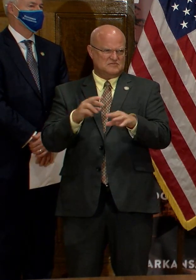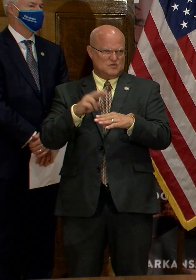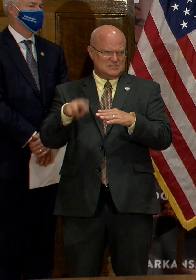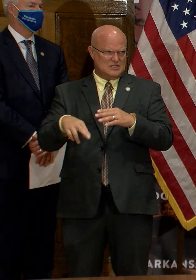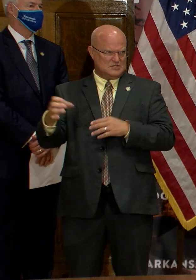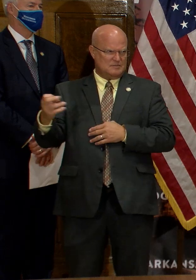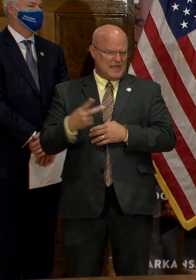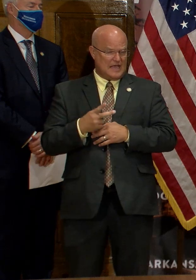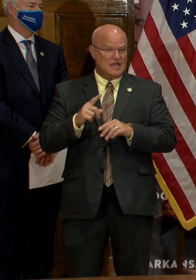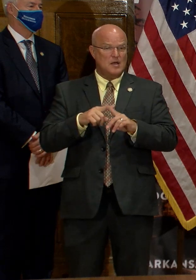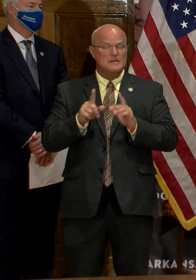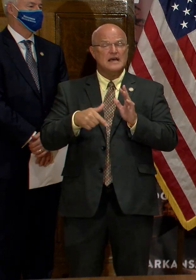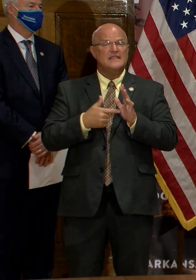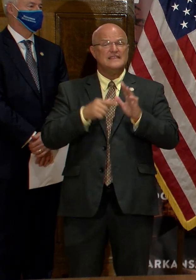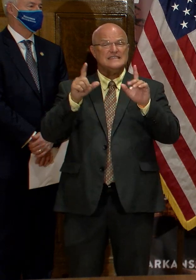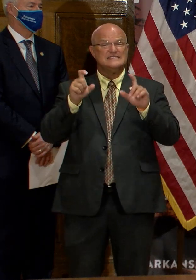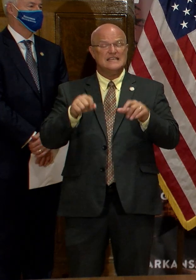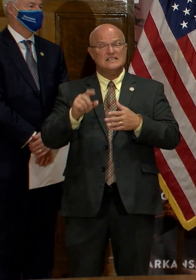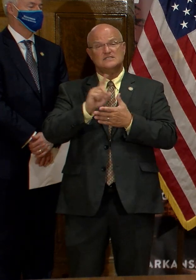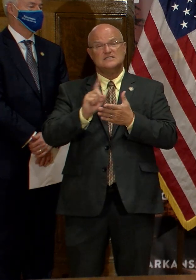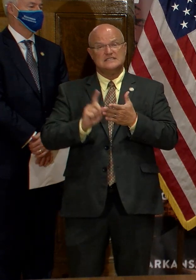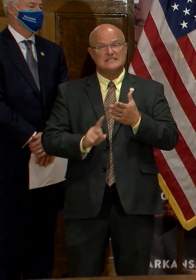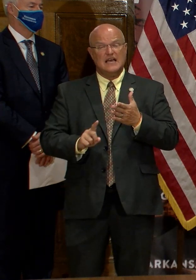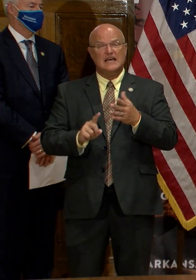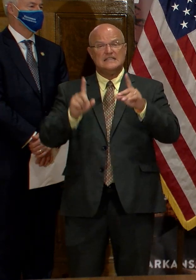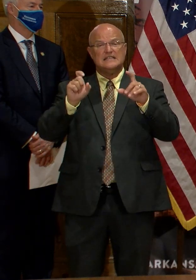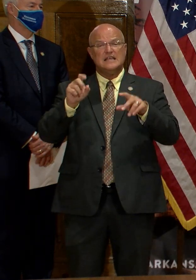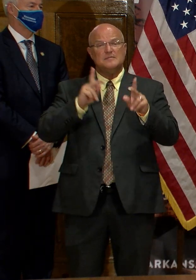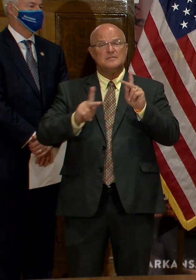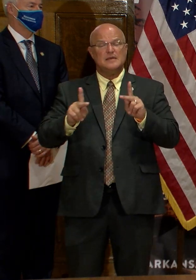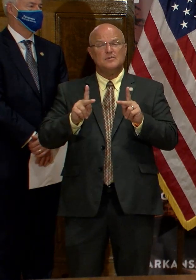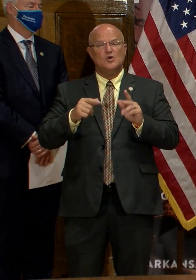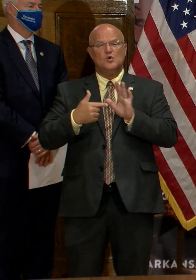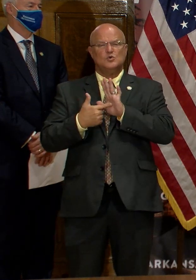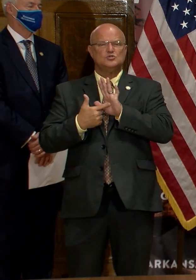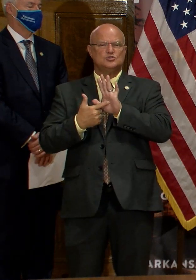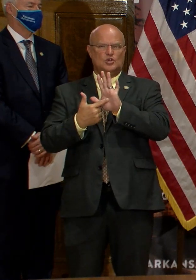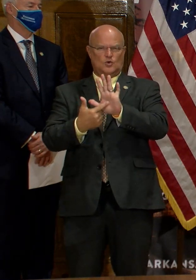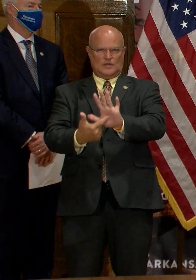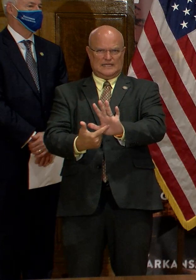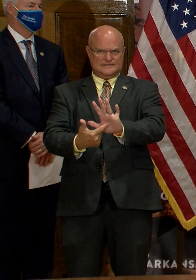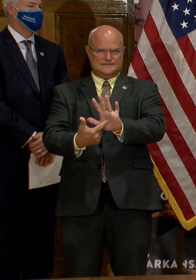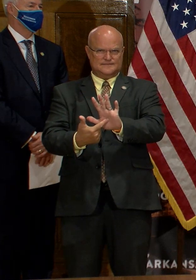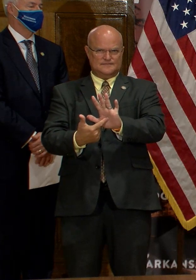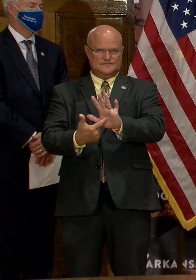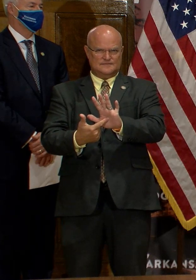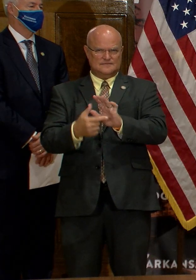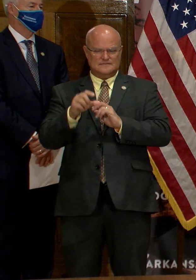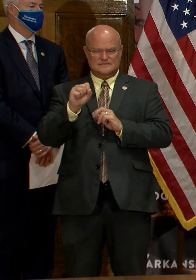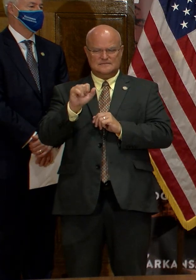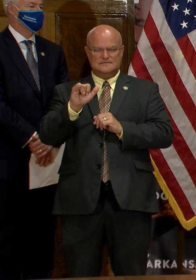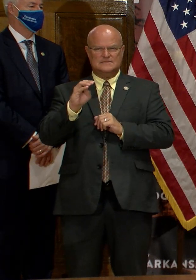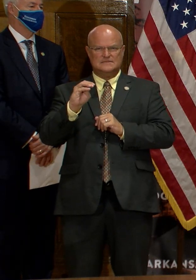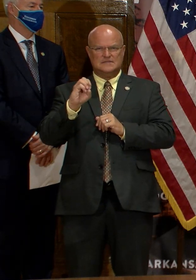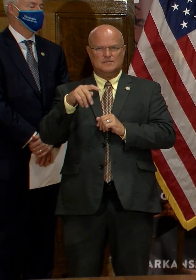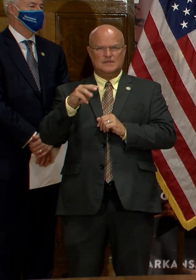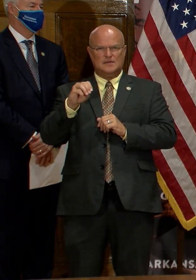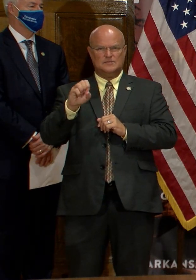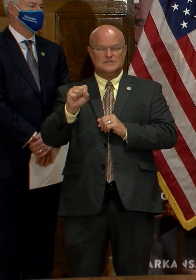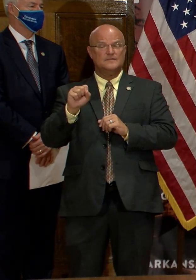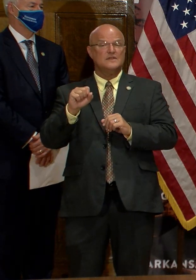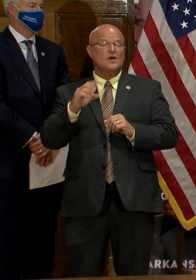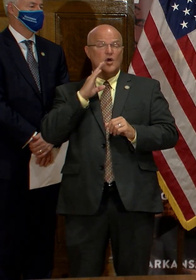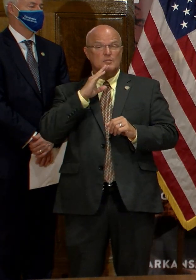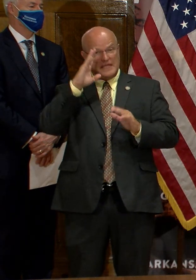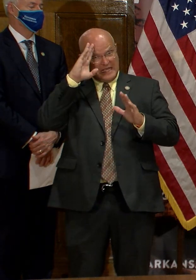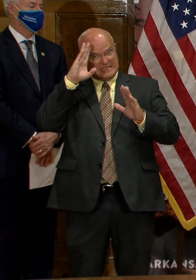result. But these tests are designed to test people who are symptomatic. So it would